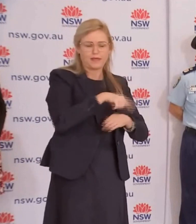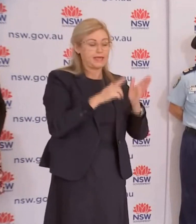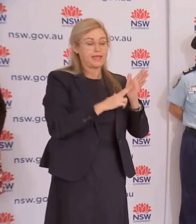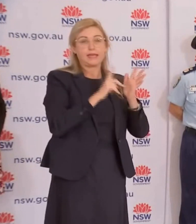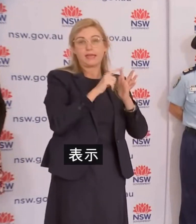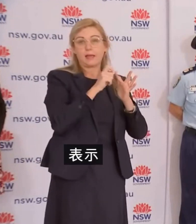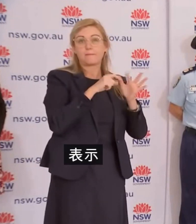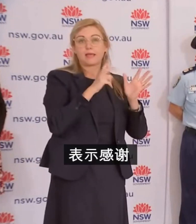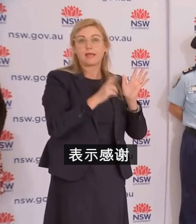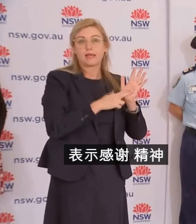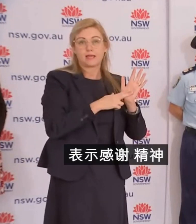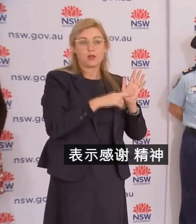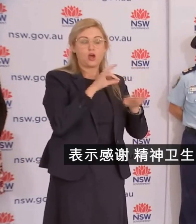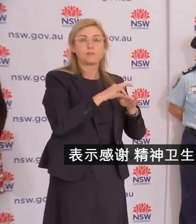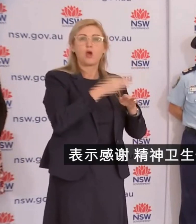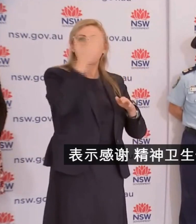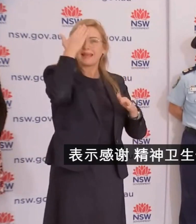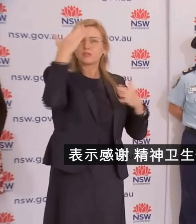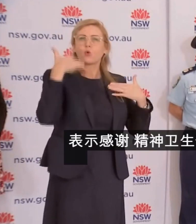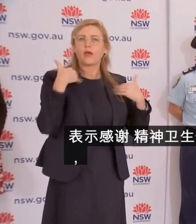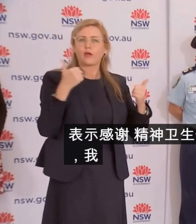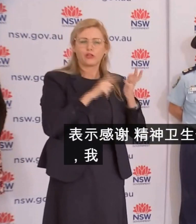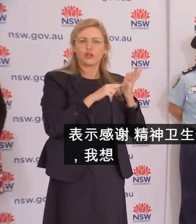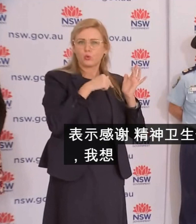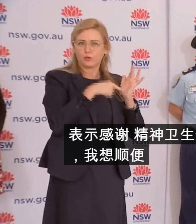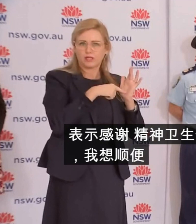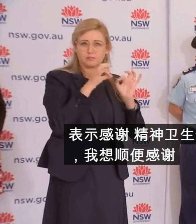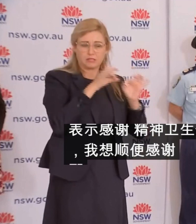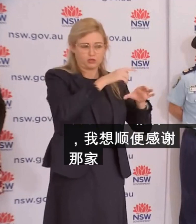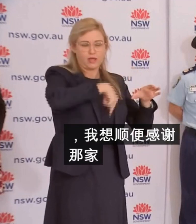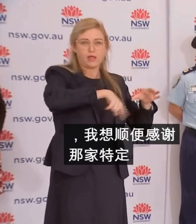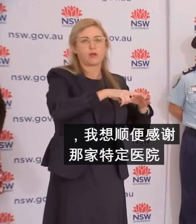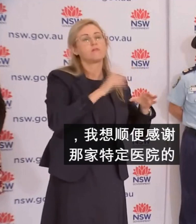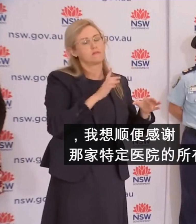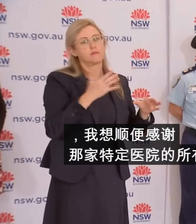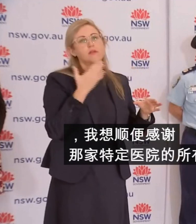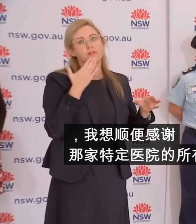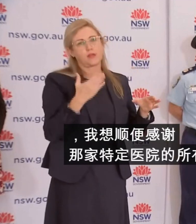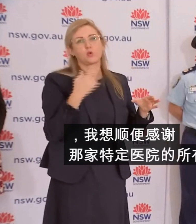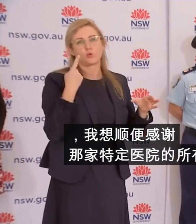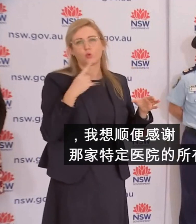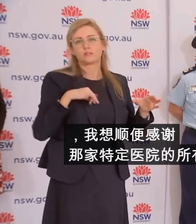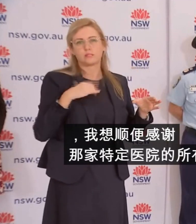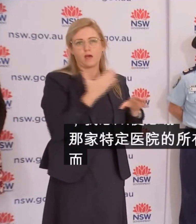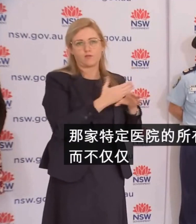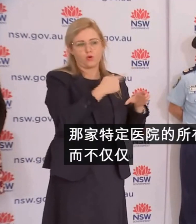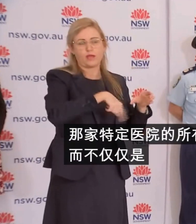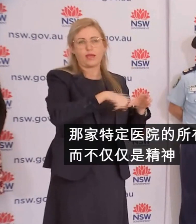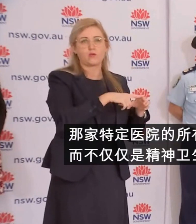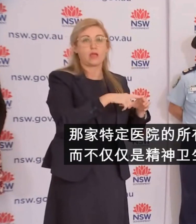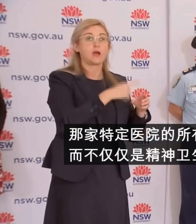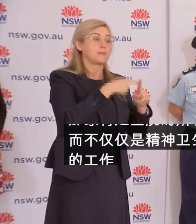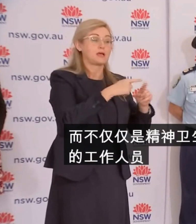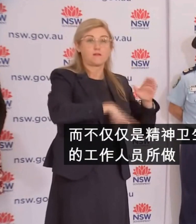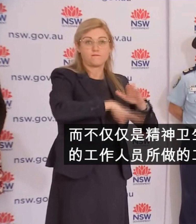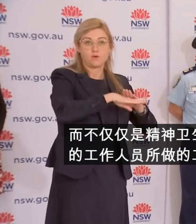Nepean Hospital Mental Health Unit, it's a dedicated mental health unit. And I want to thank, by the way, all of the staff at that particular hospital, not just in the mental